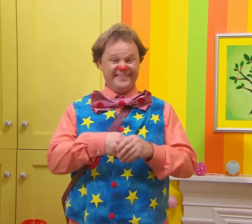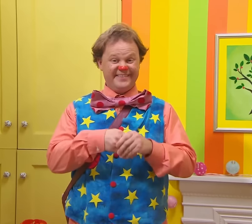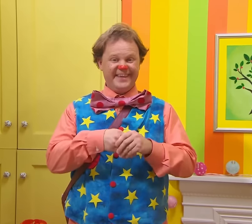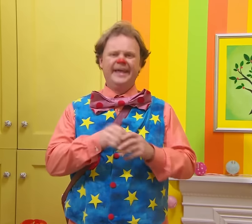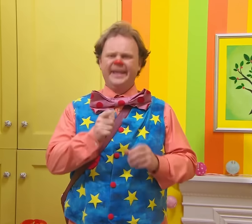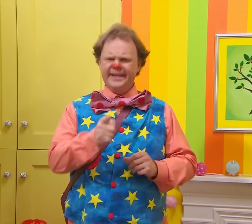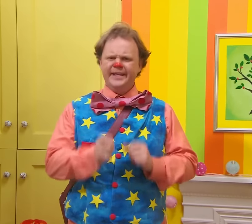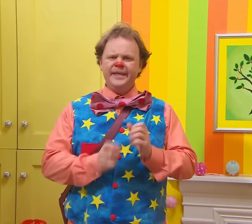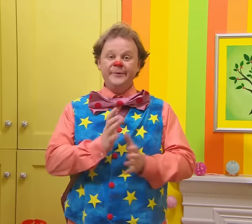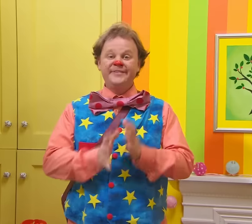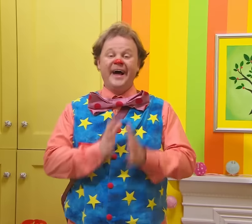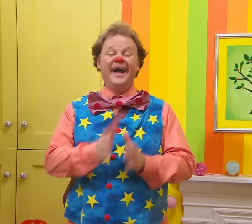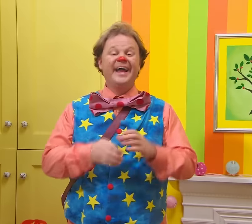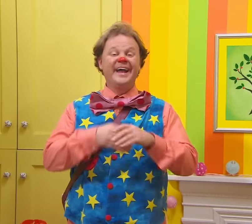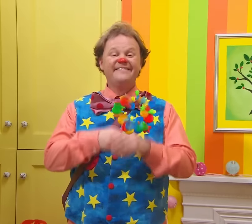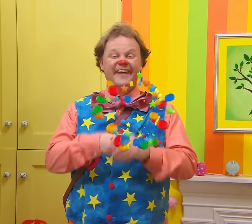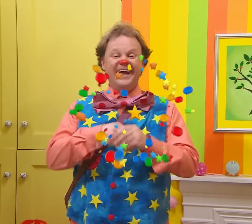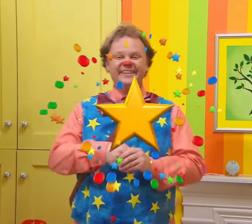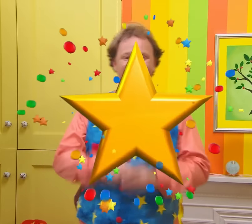Friends. You sign friends.